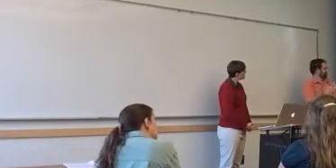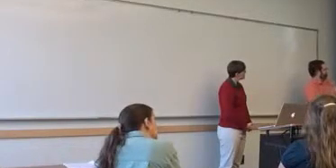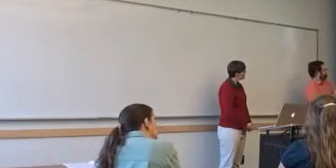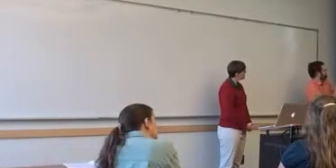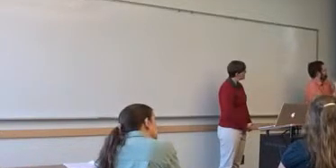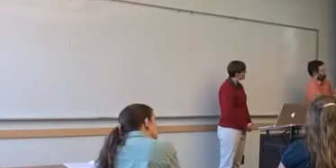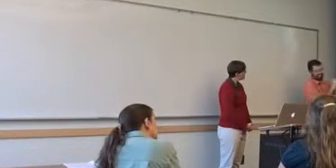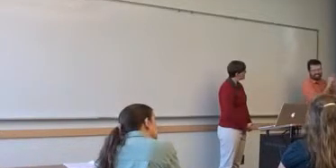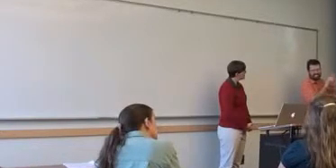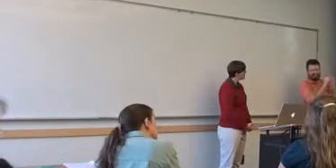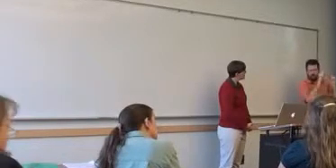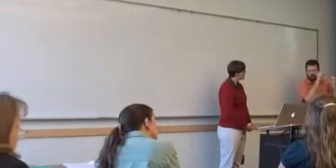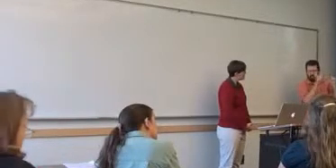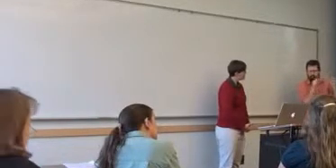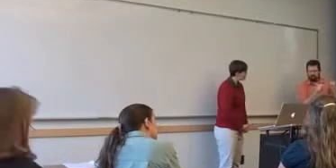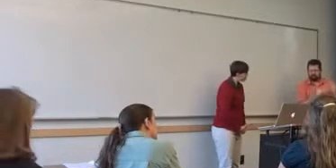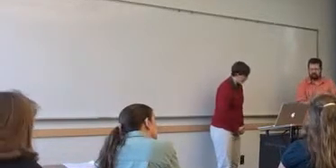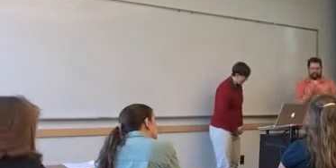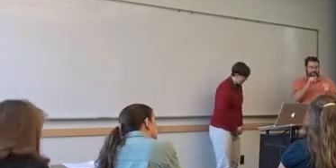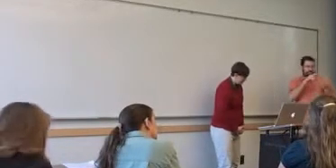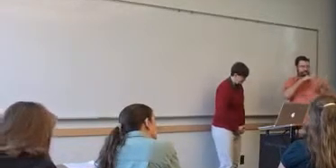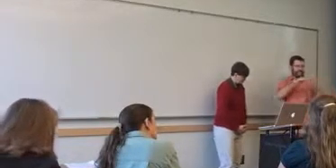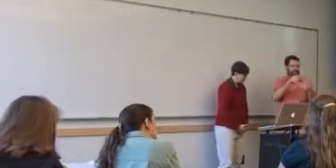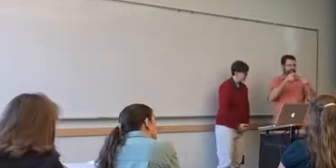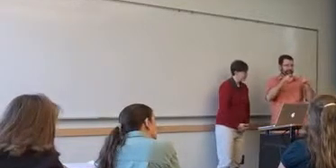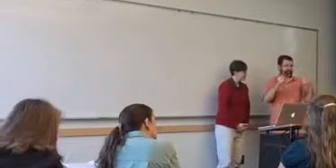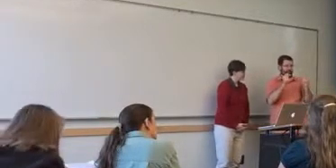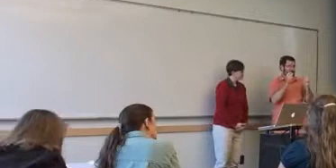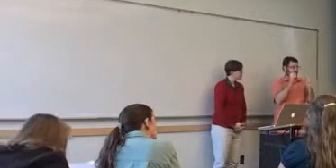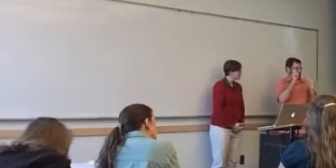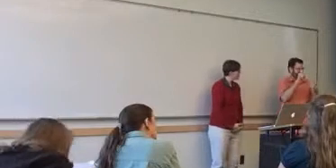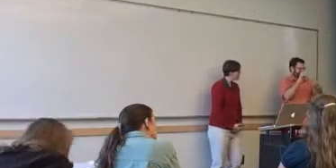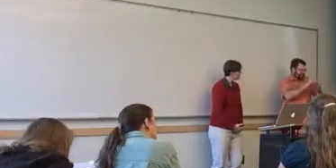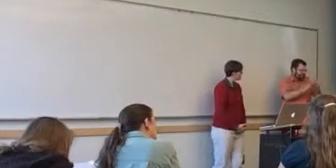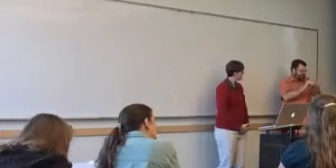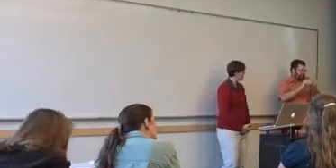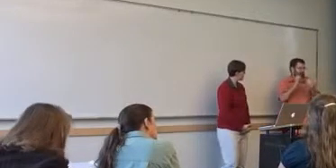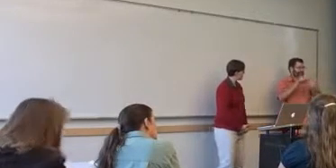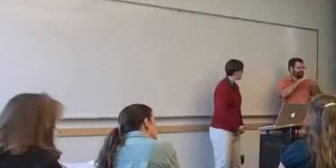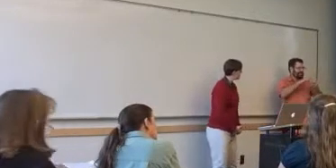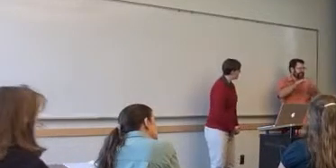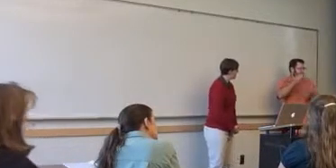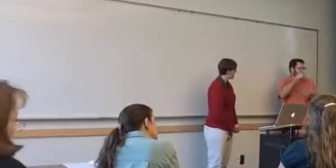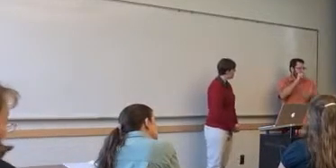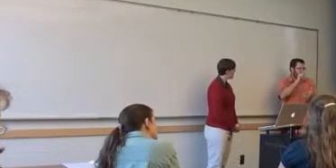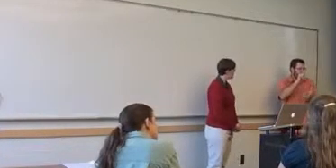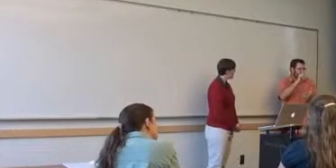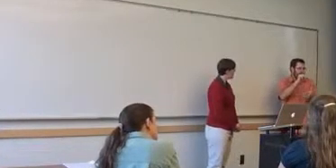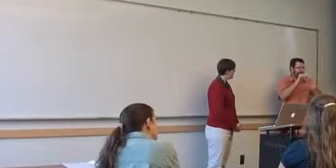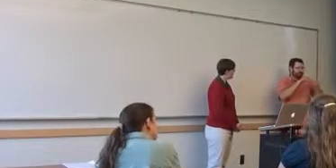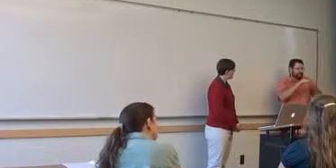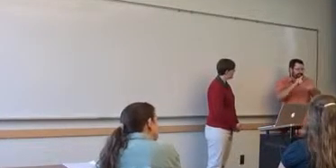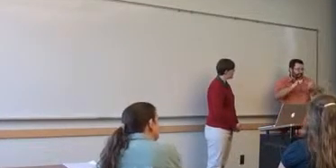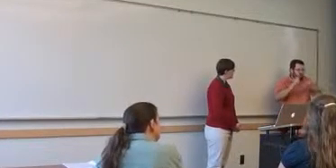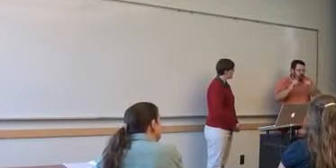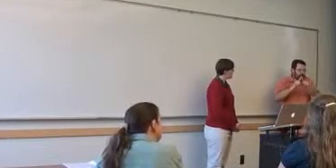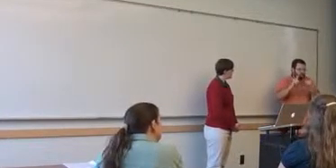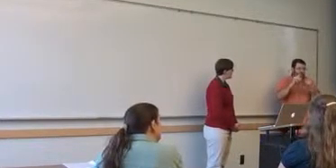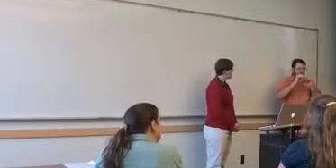sign bear, gosh, you know, obviously a lot of notation just to show the placement of all of those. So he would use that way, he